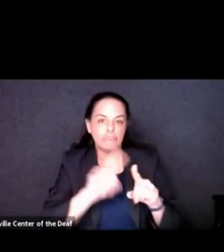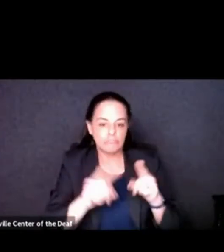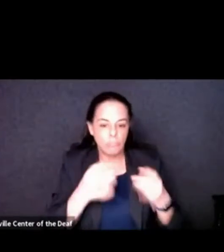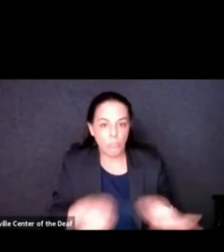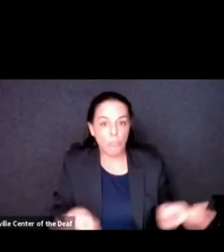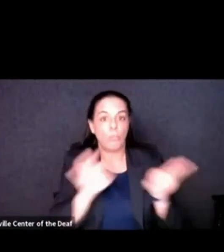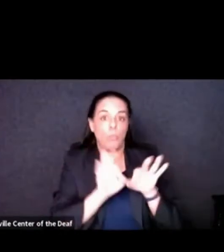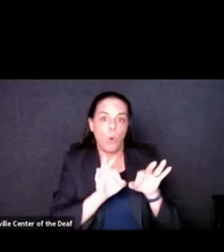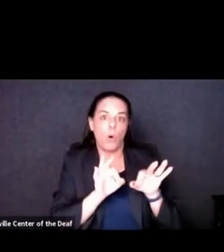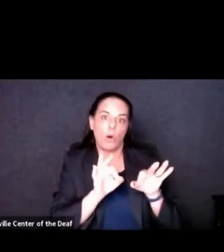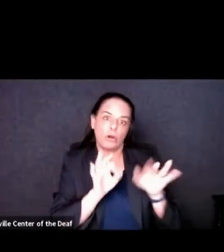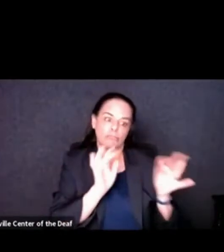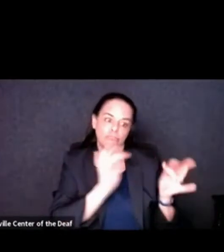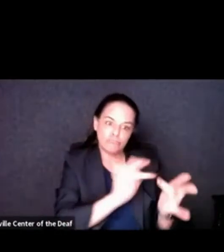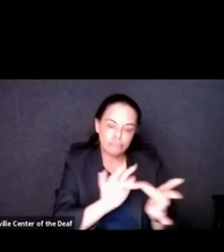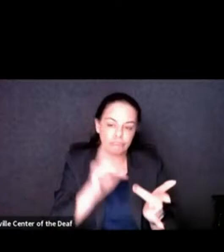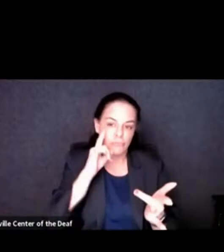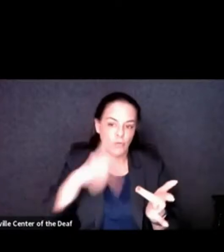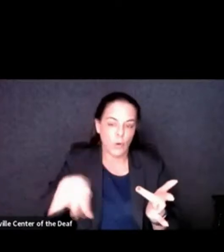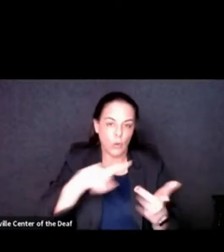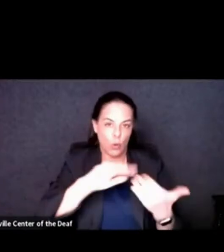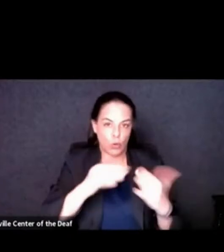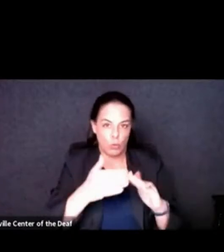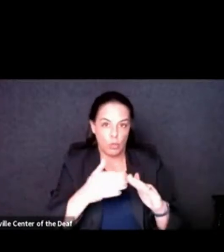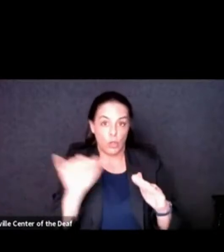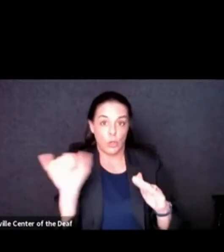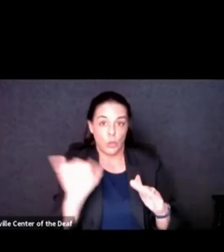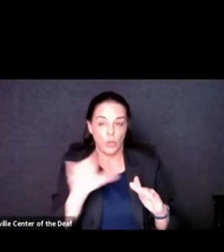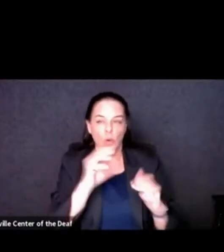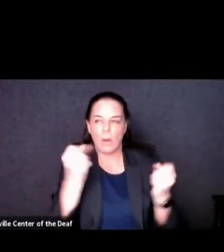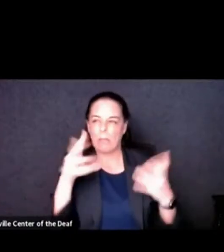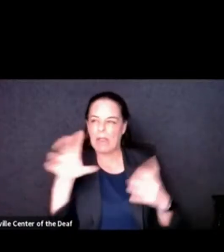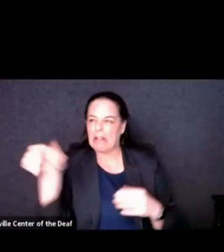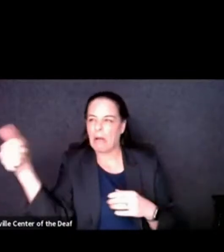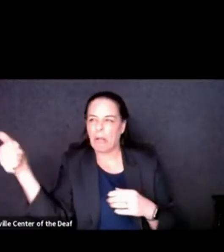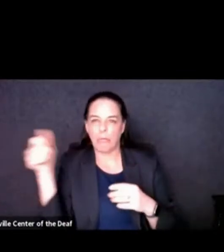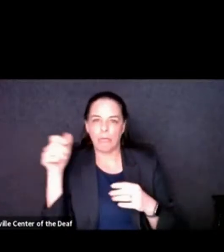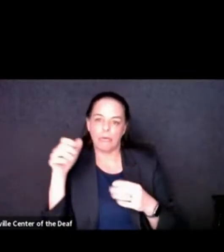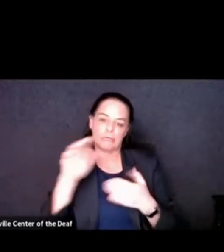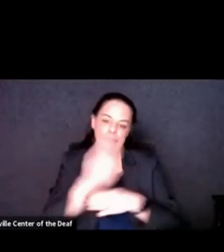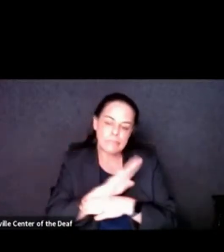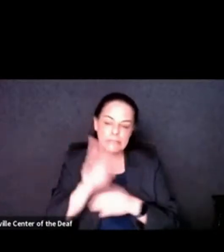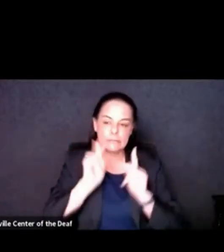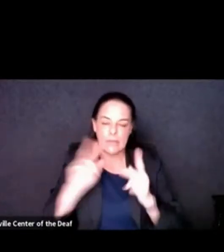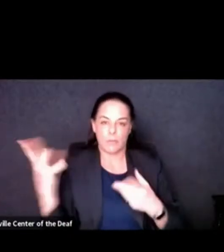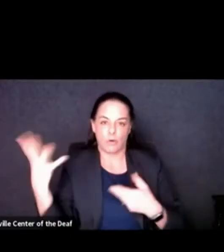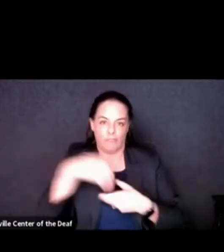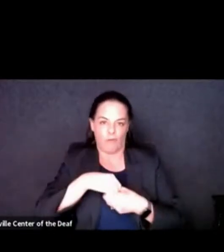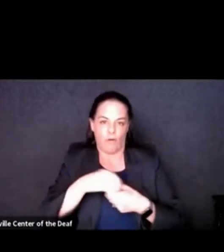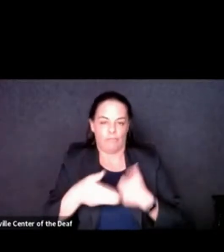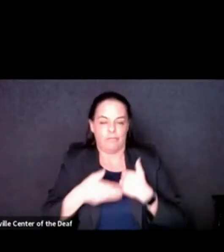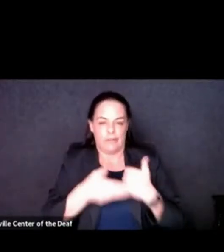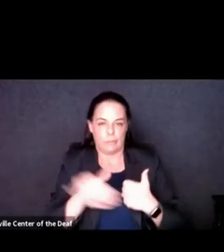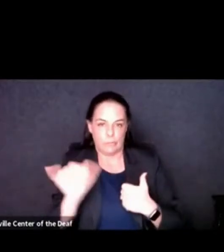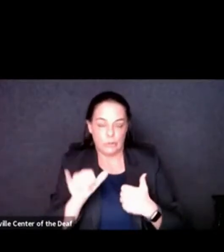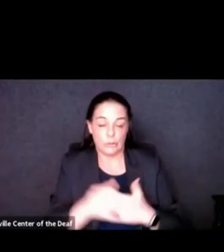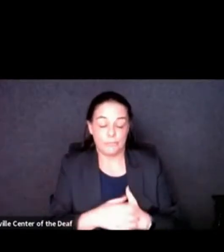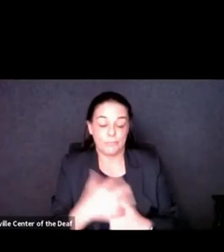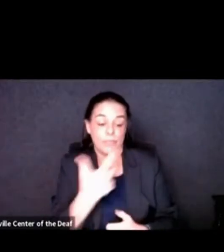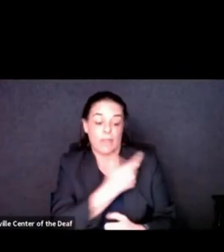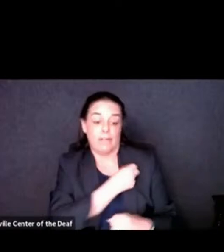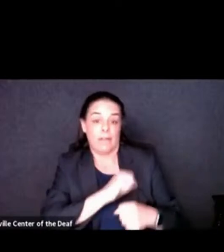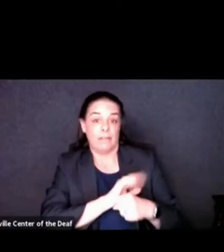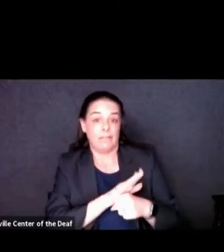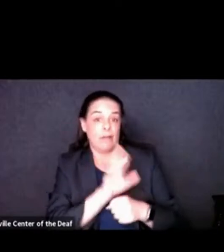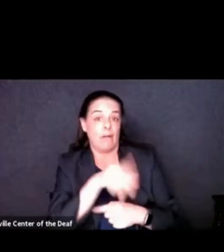as well, and many others that are contributing to these efforts overall. For a vaccination update,